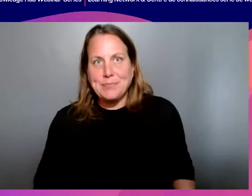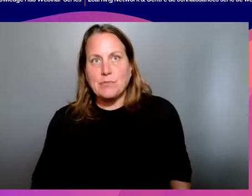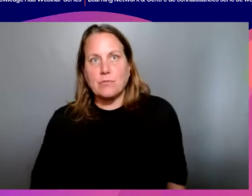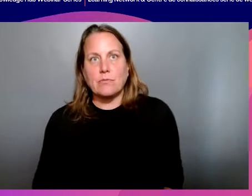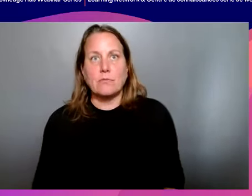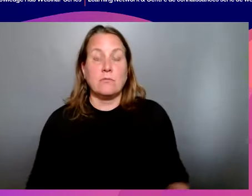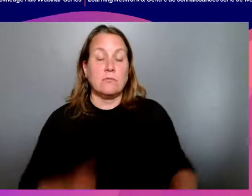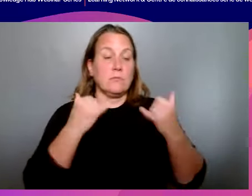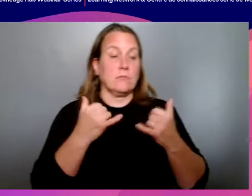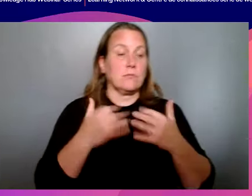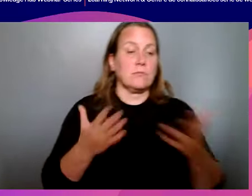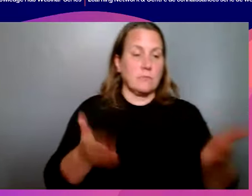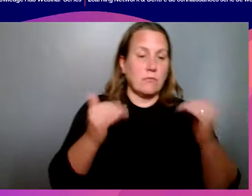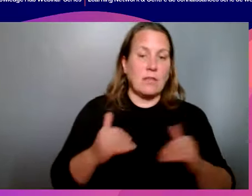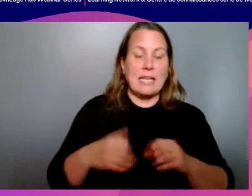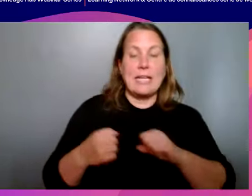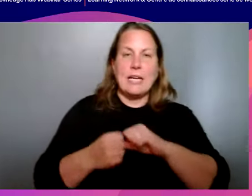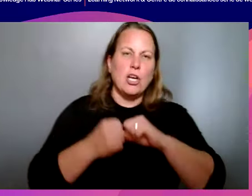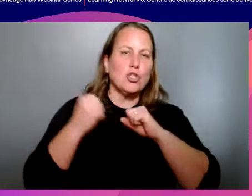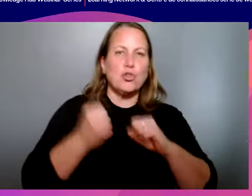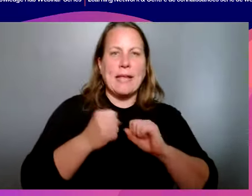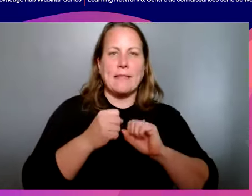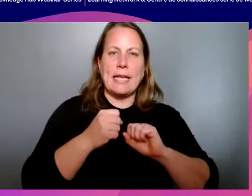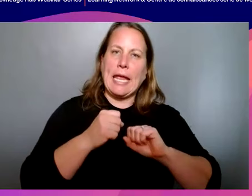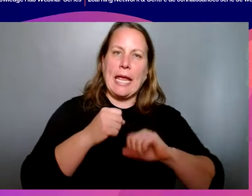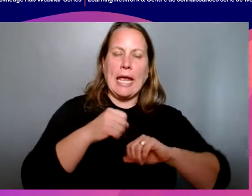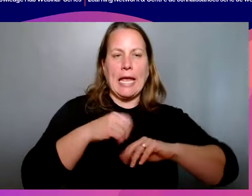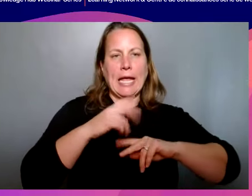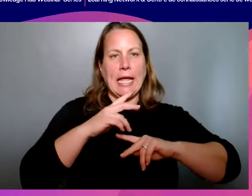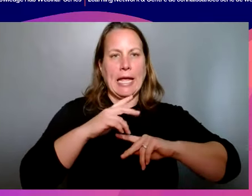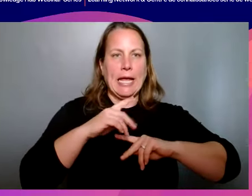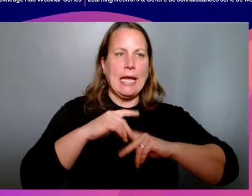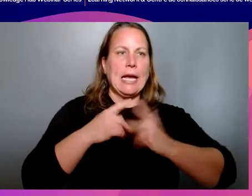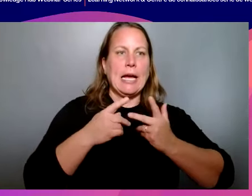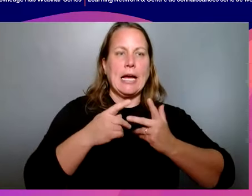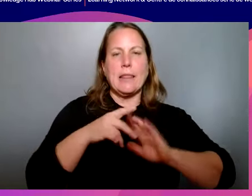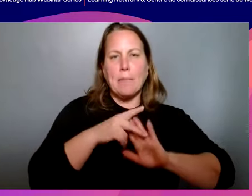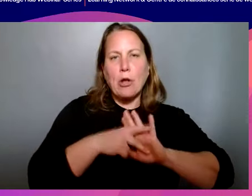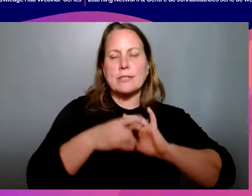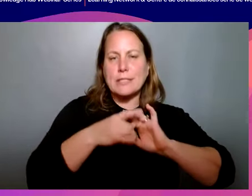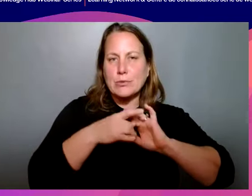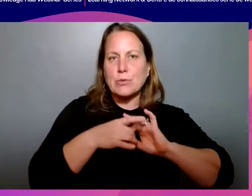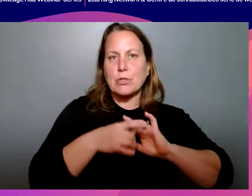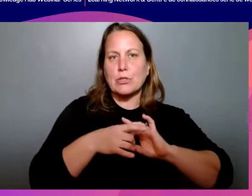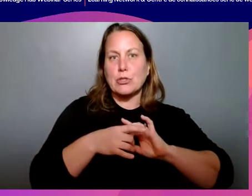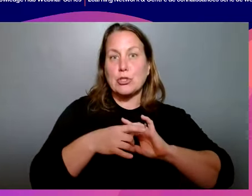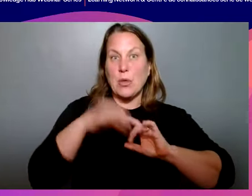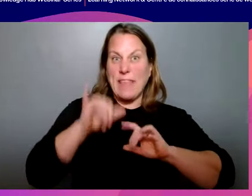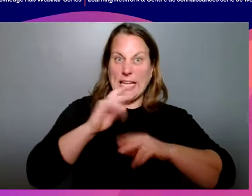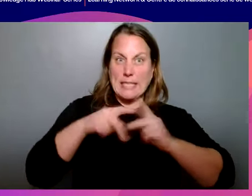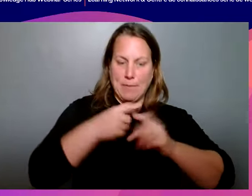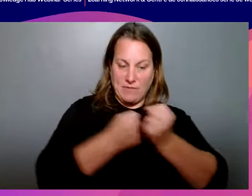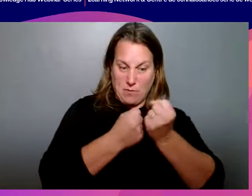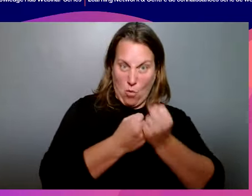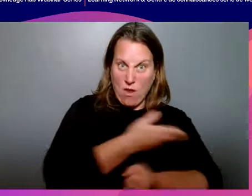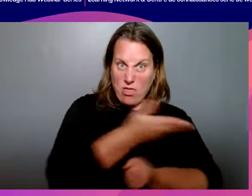So strengthening principles of trauma-informed 2S LGBTQIA plus allyship at work involves